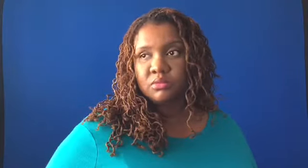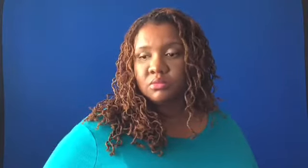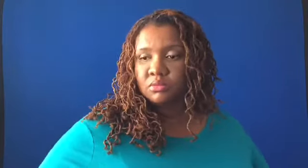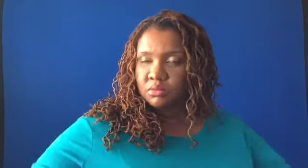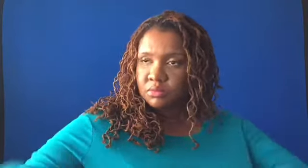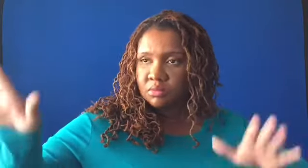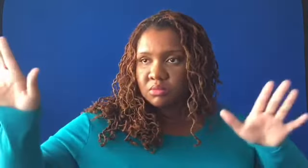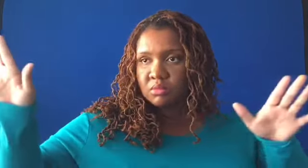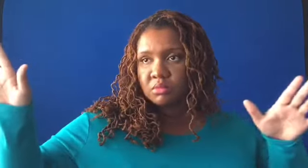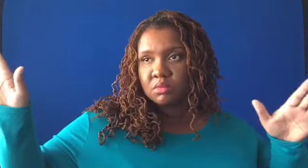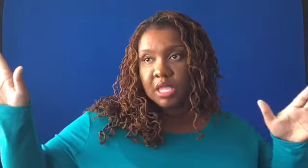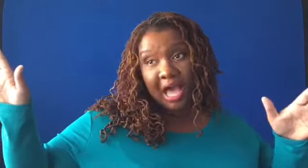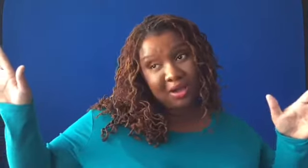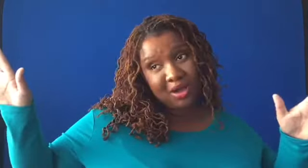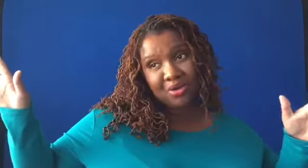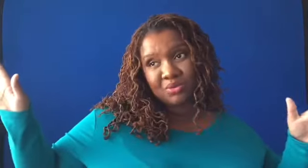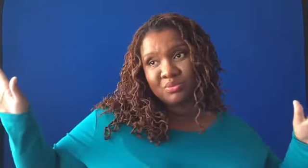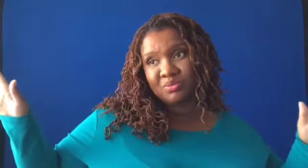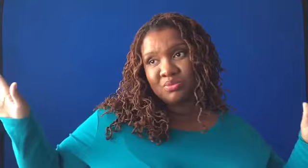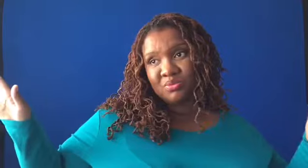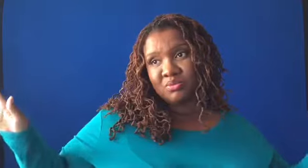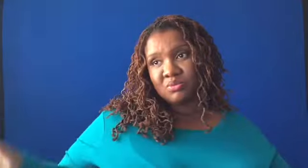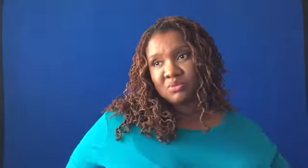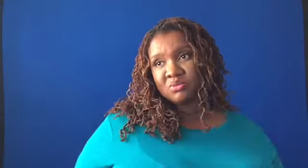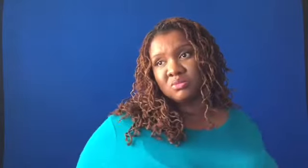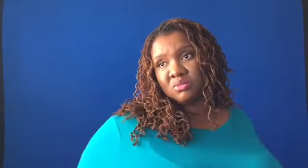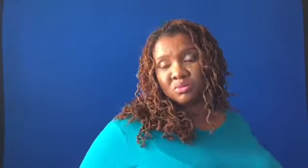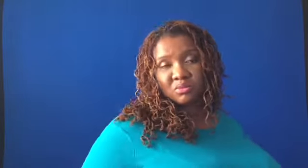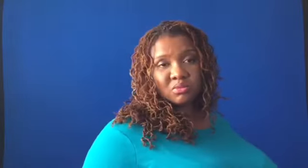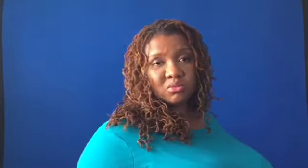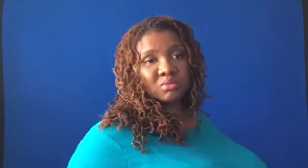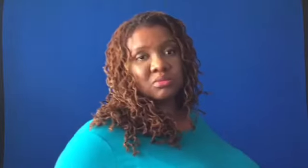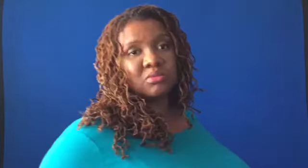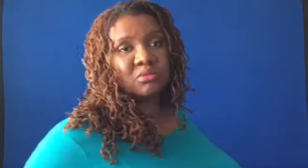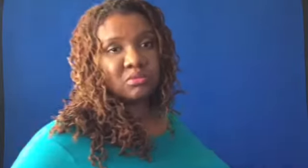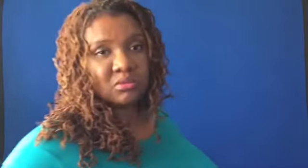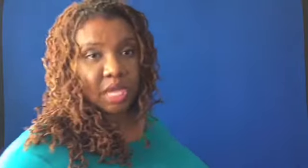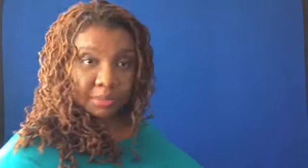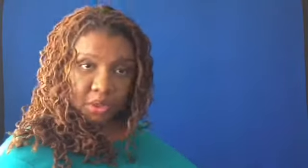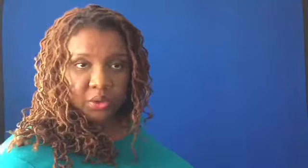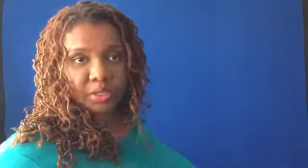I'll go. I'm going.